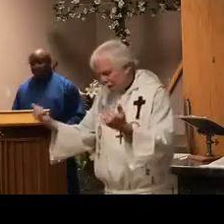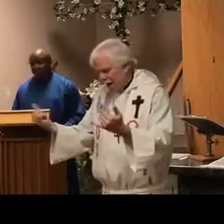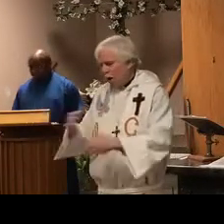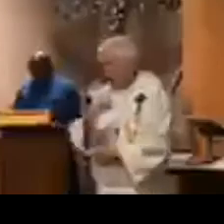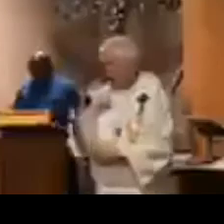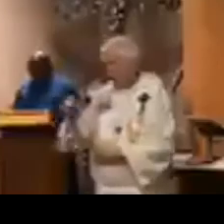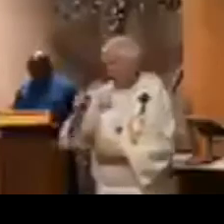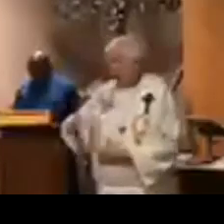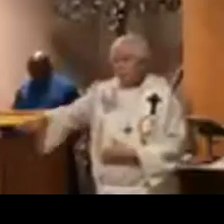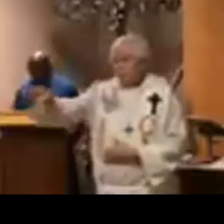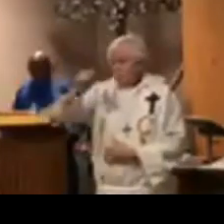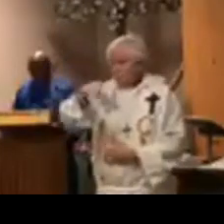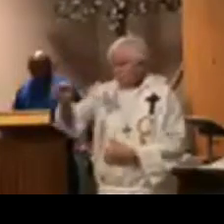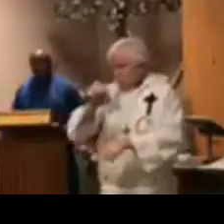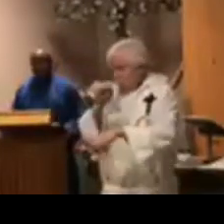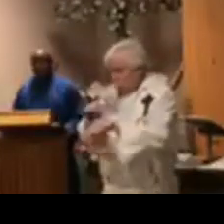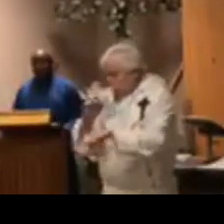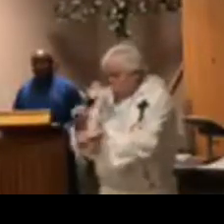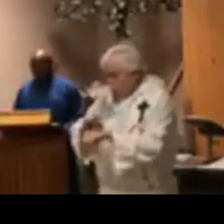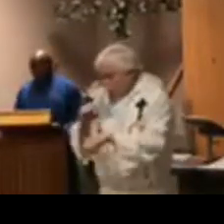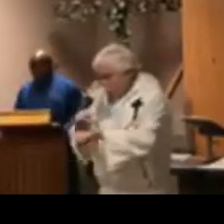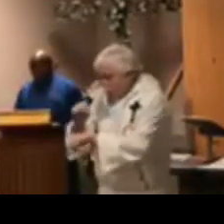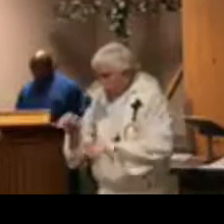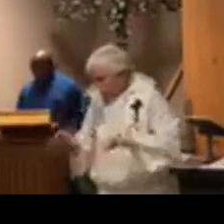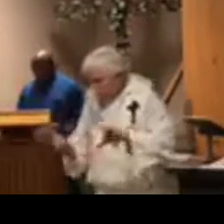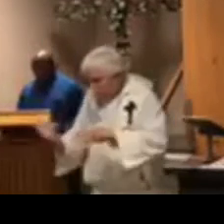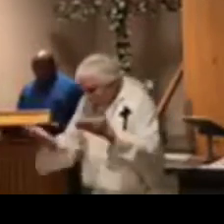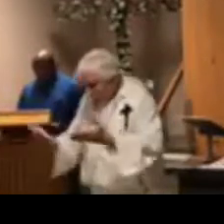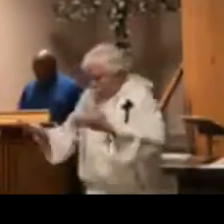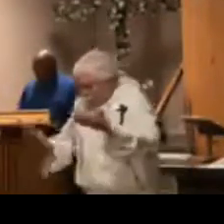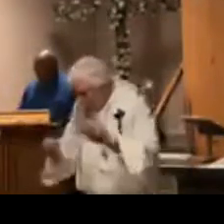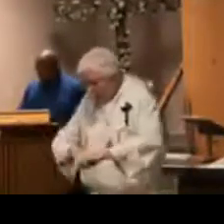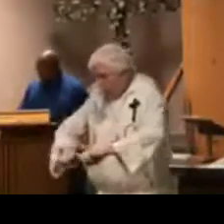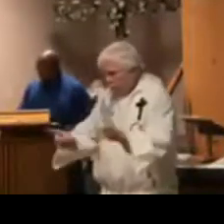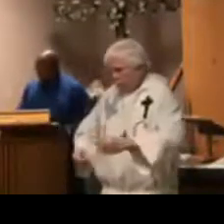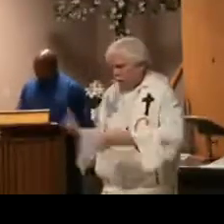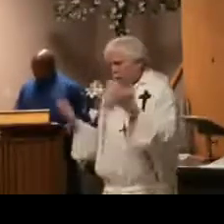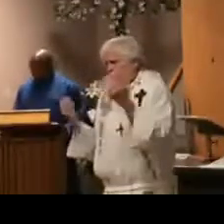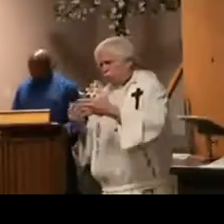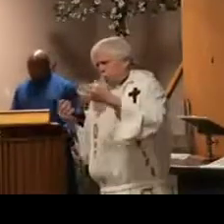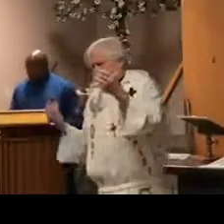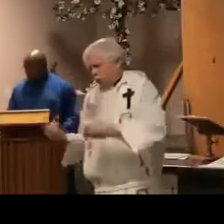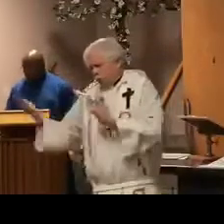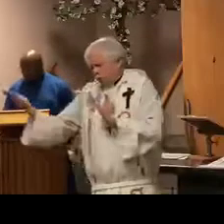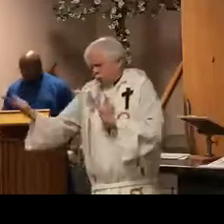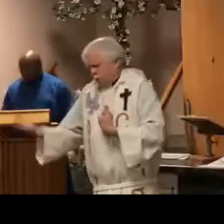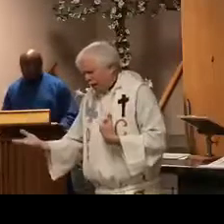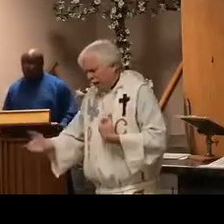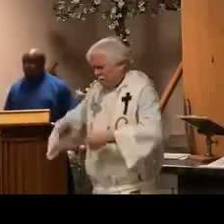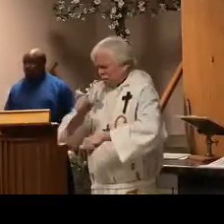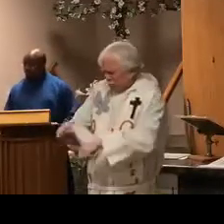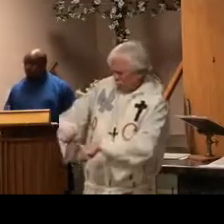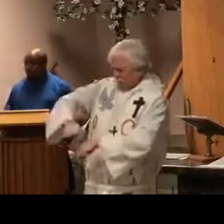Oh yes, and I worked harder than all of you. Well, not really me, but his